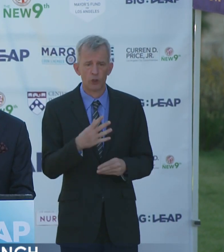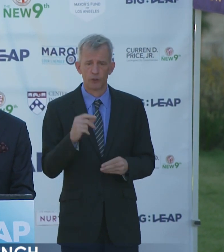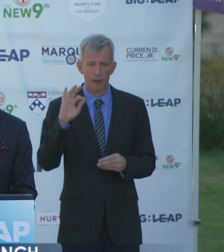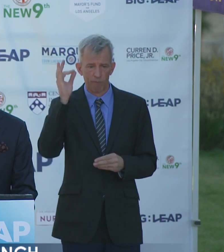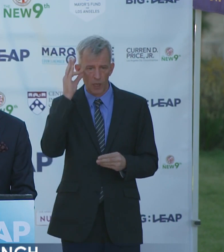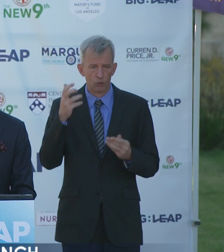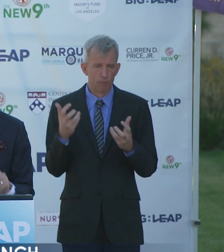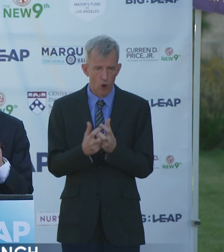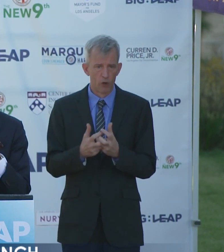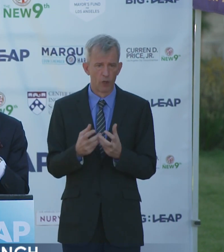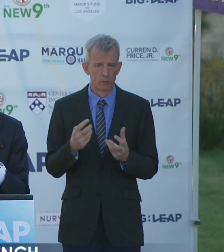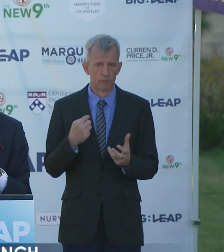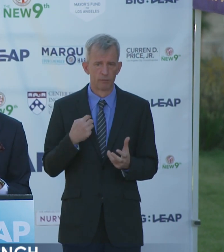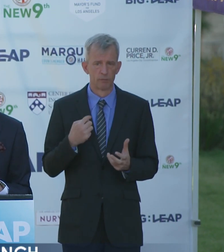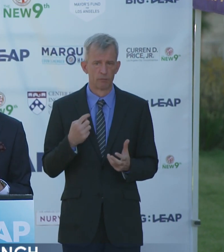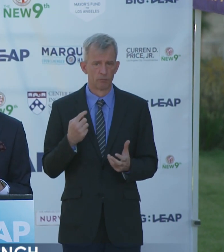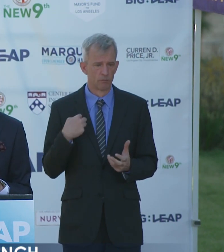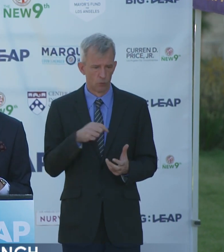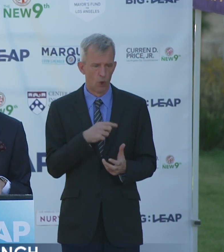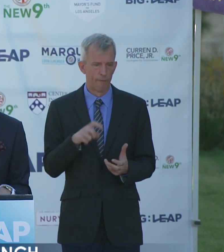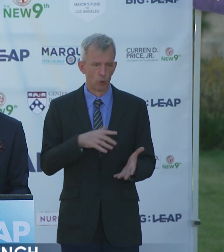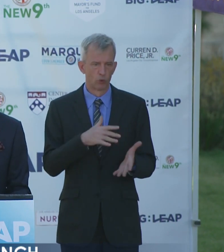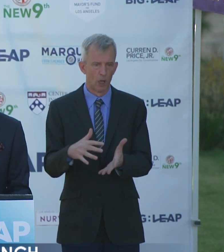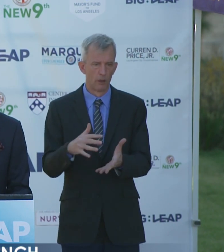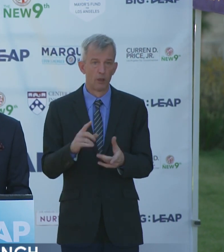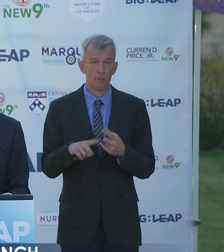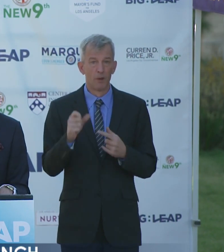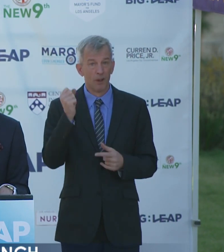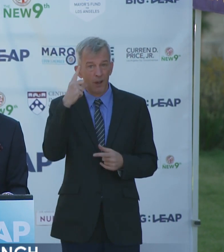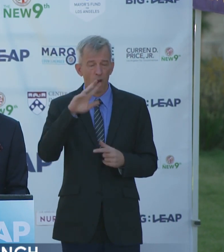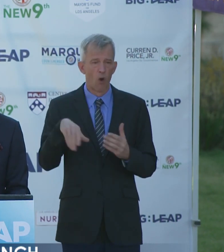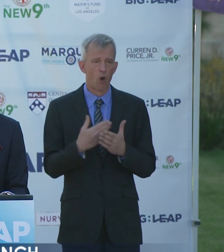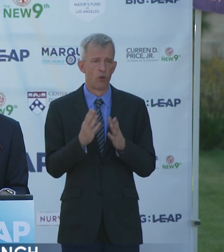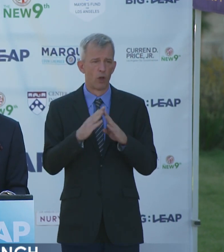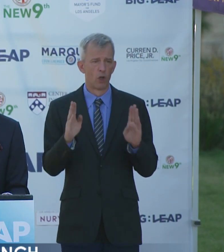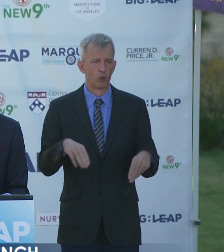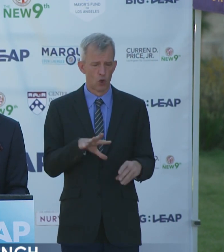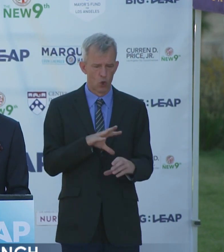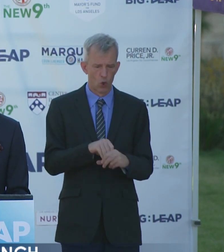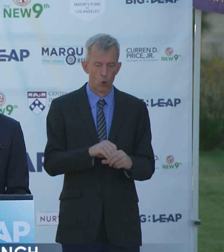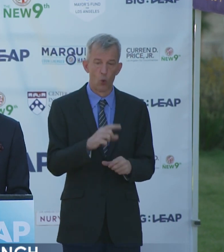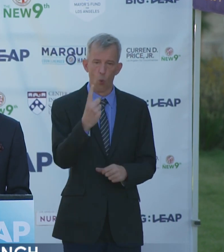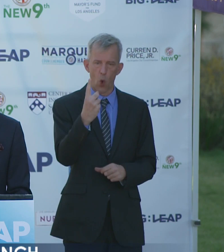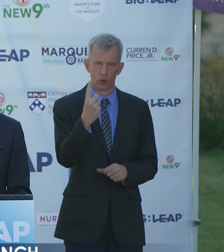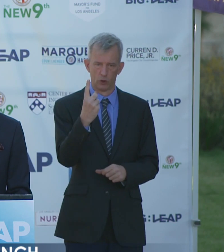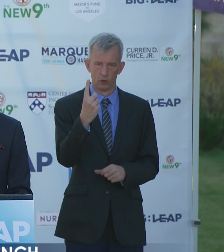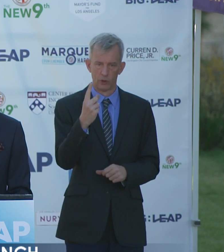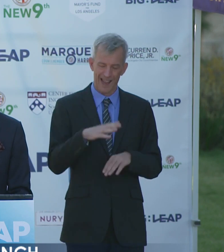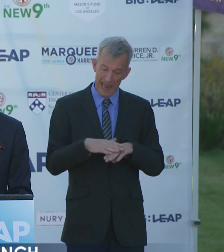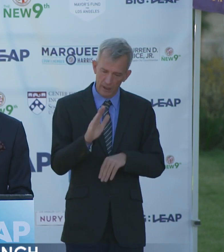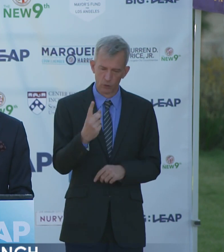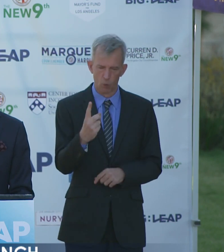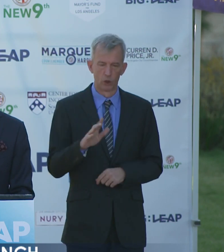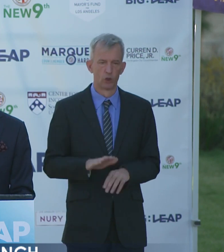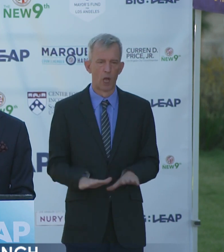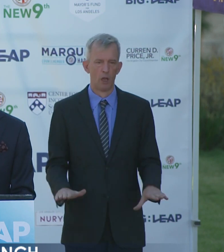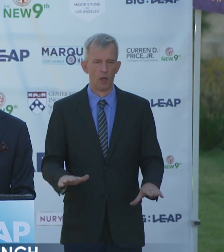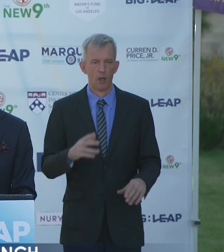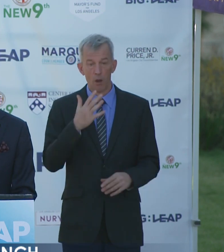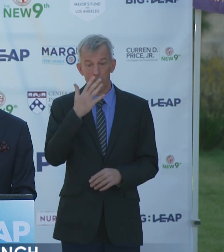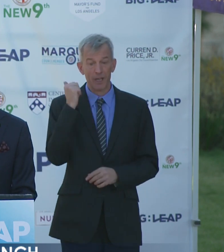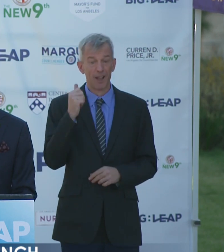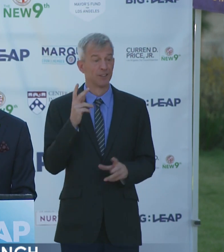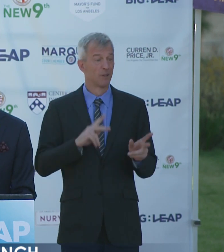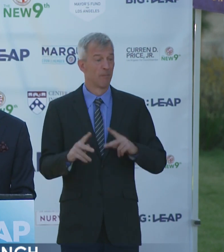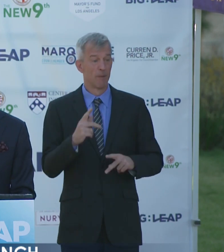these households will include at least 1 child, because kids are about a third of the Angelenos who live in poverty. There will be